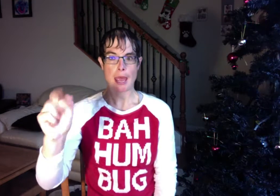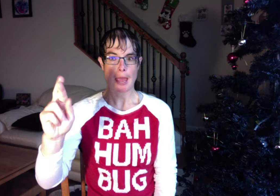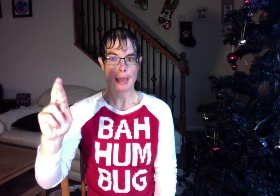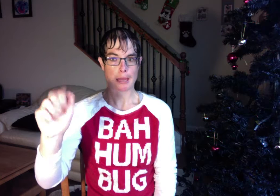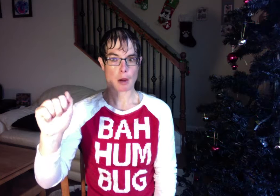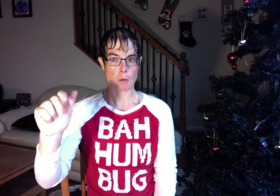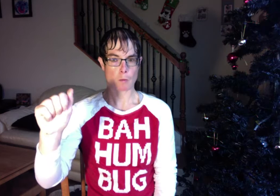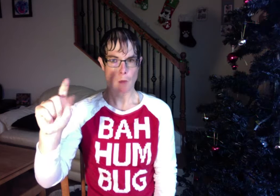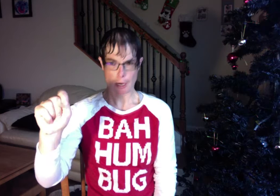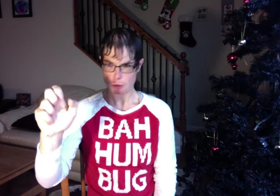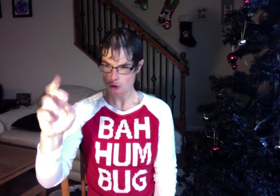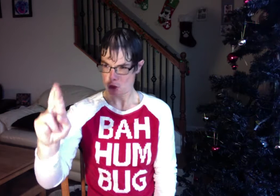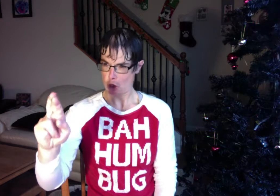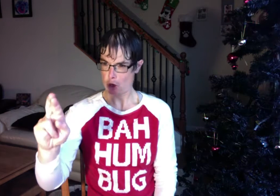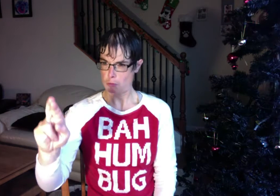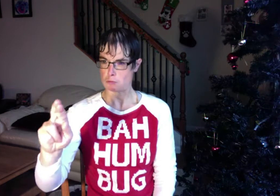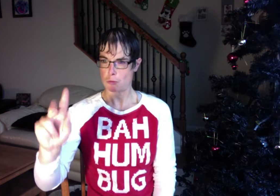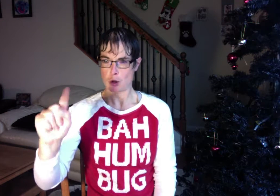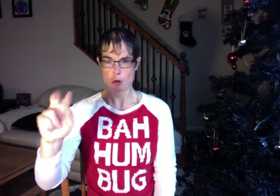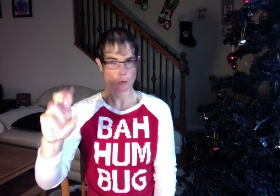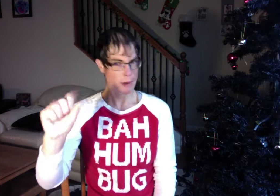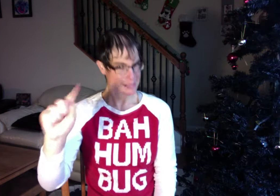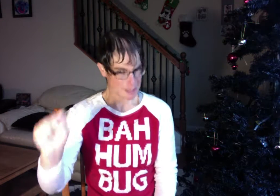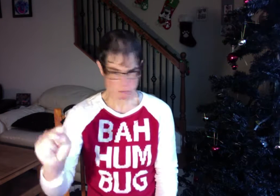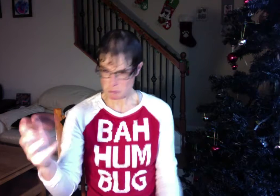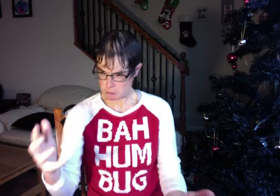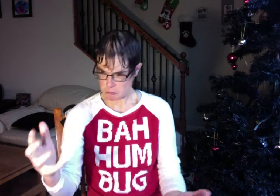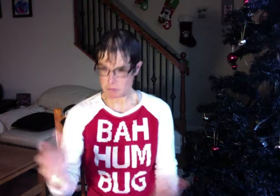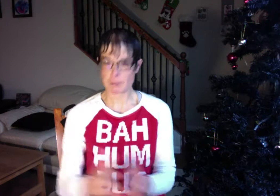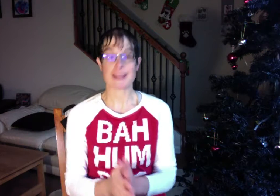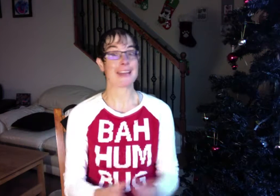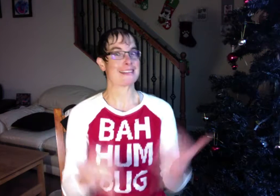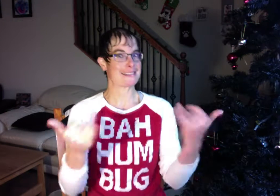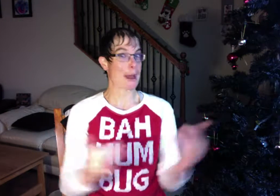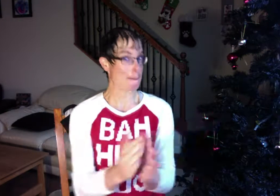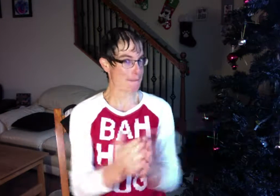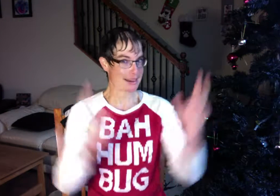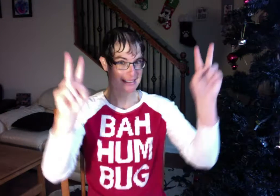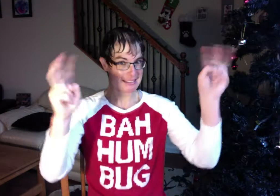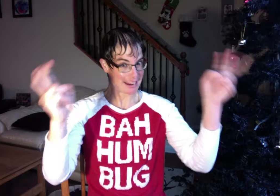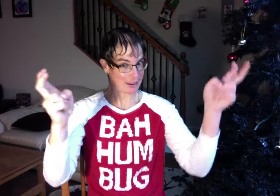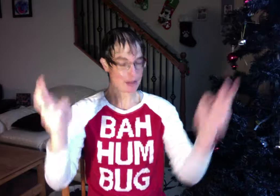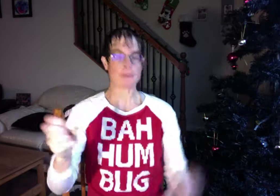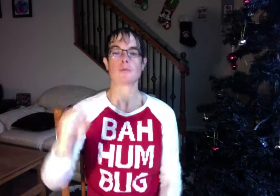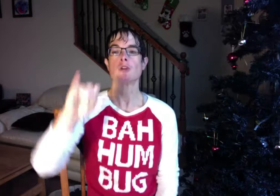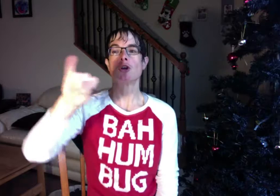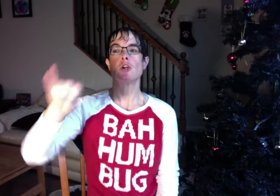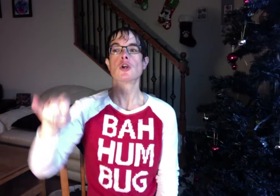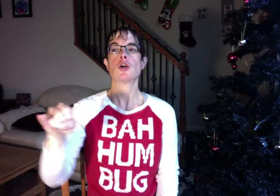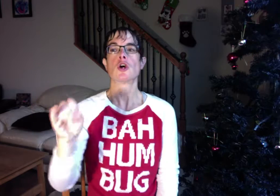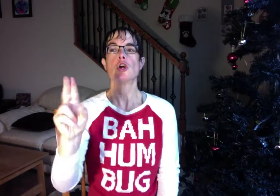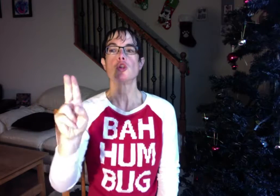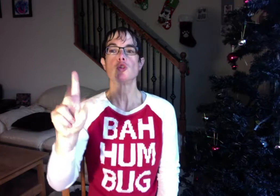of the story is Julius, the Baby of the World, by Kevin Hanks. Okay?